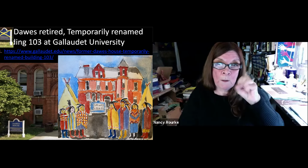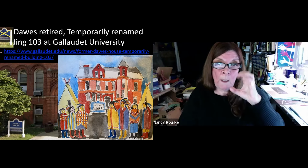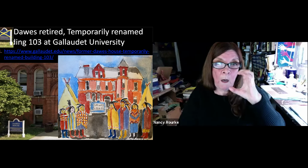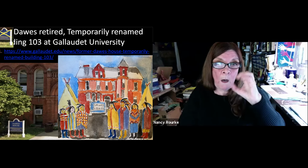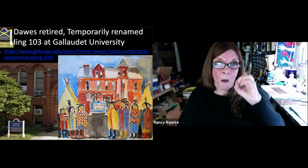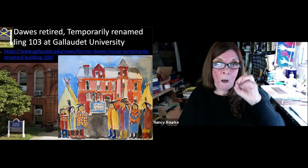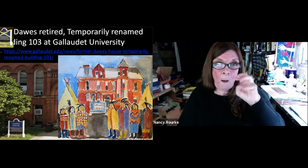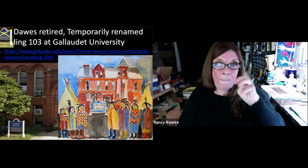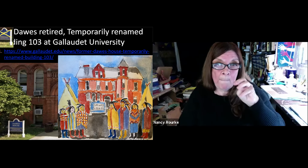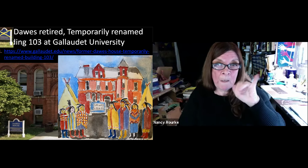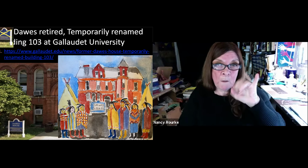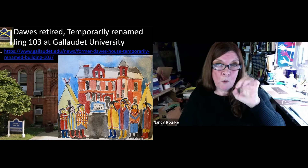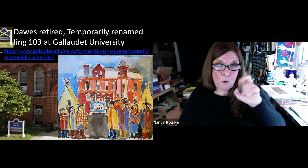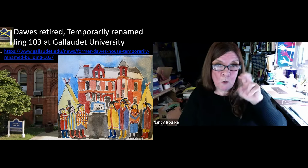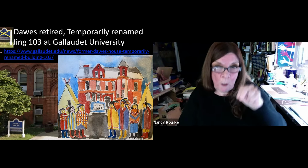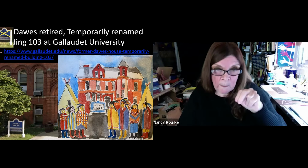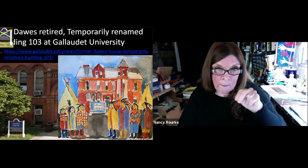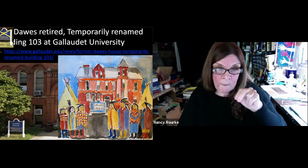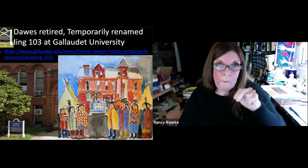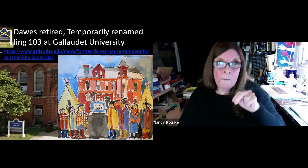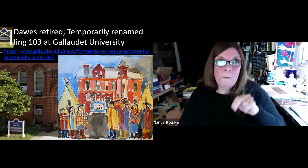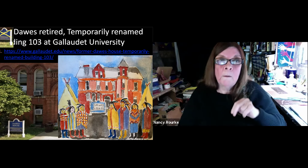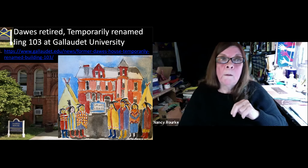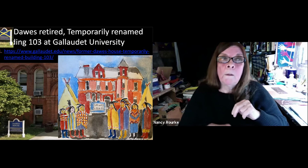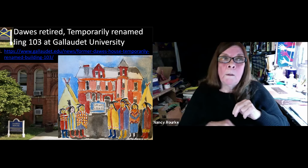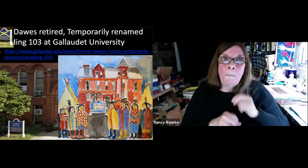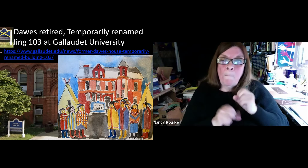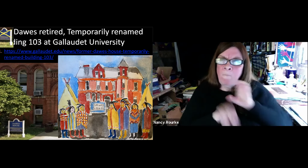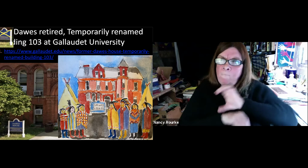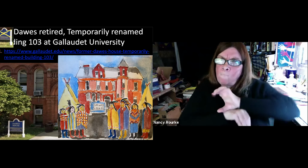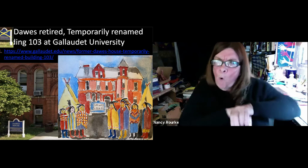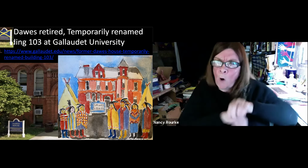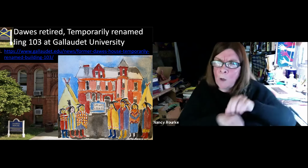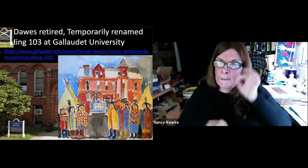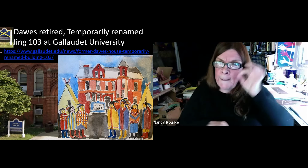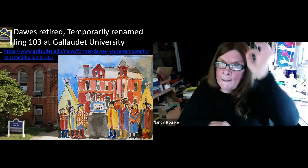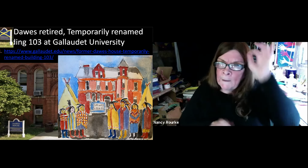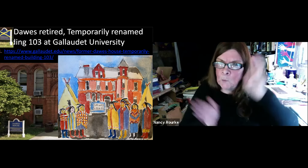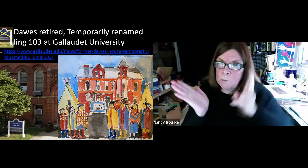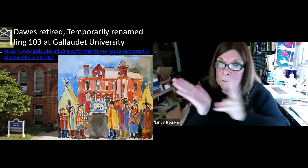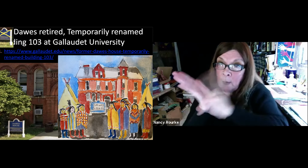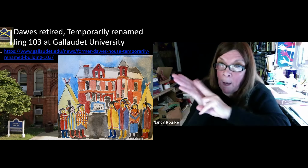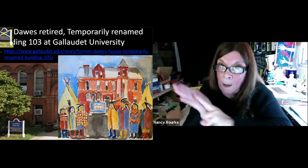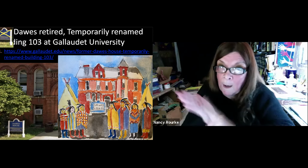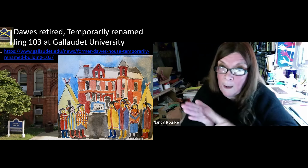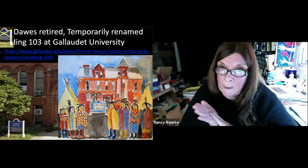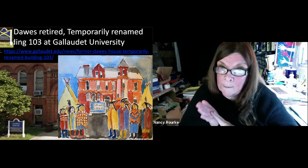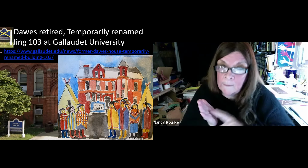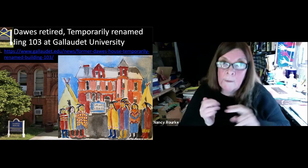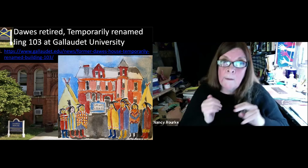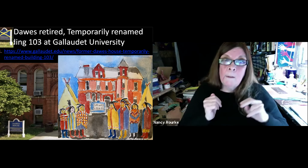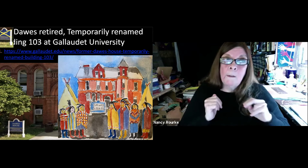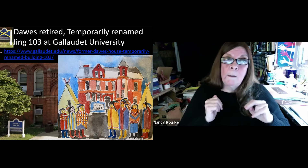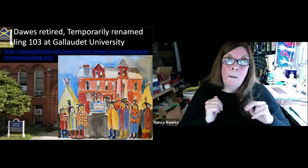Another action implemented by Dawes was something called the Dawes Mission. The Dawes